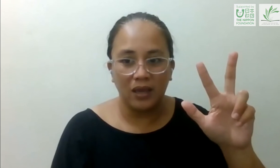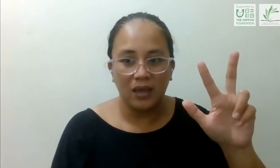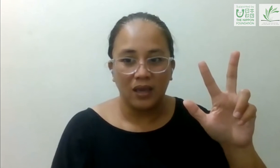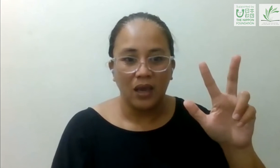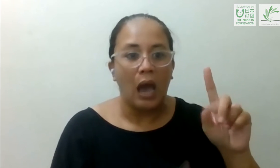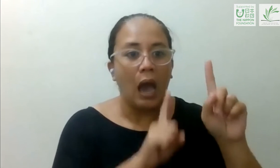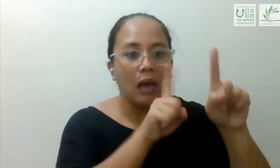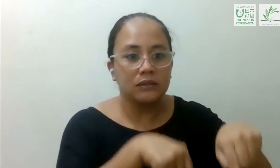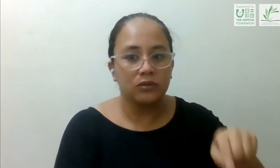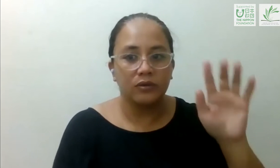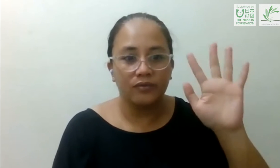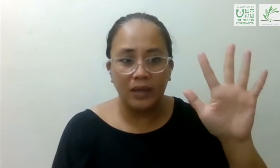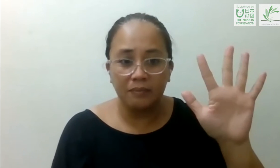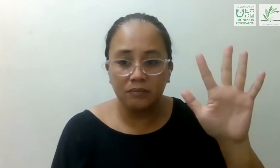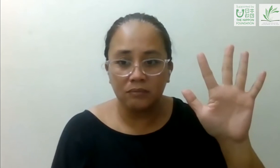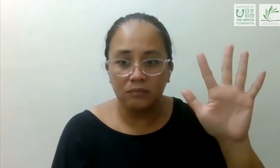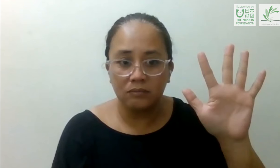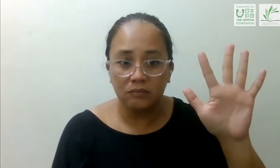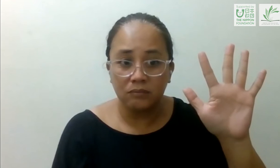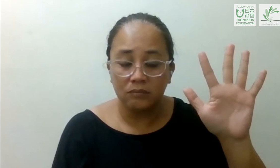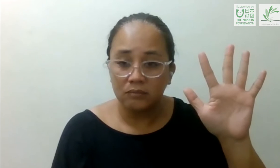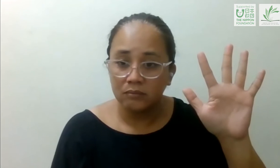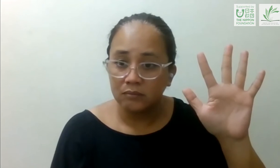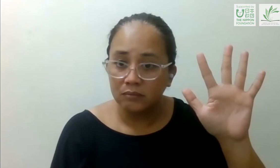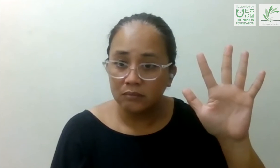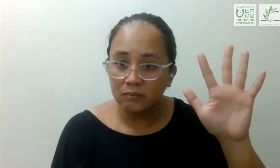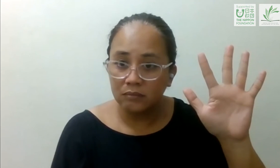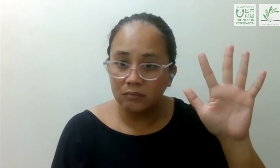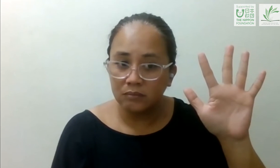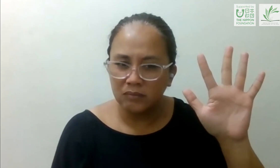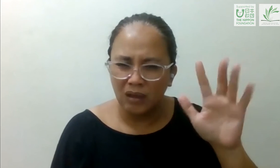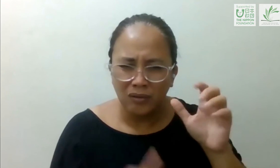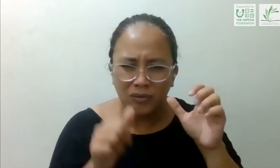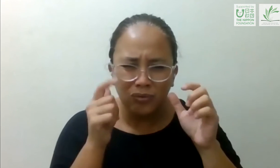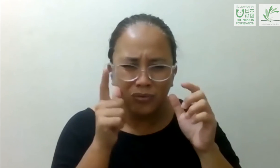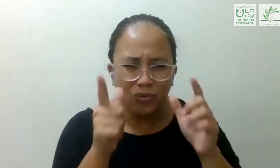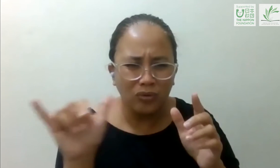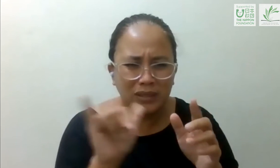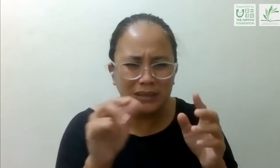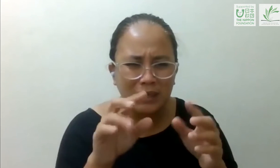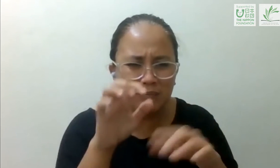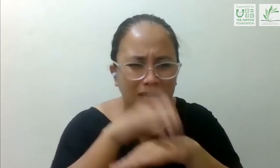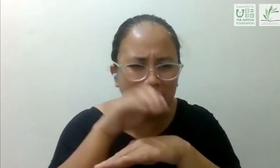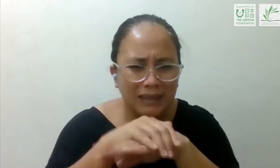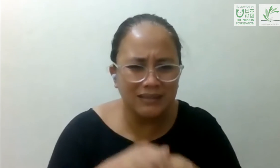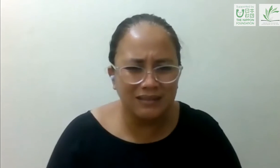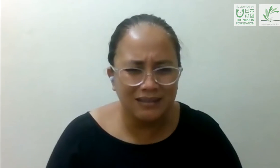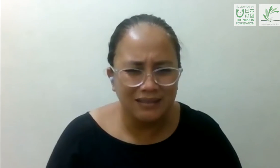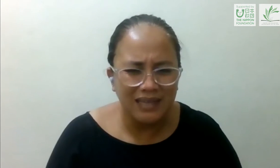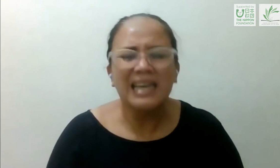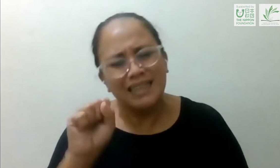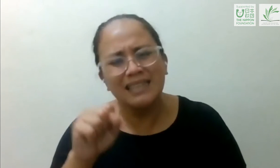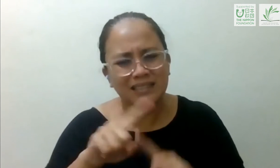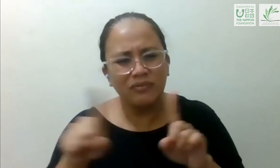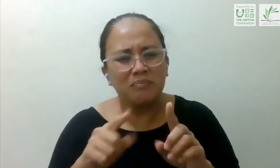answer 5, that is more like English. It's still different, but it's more like English.